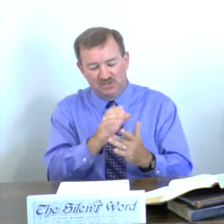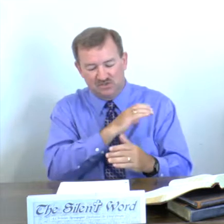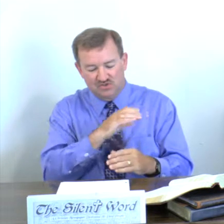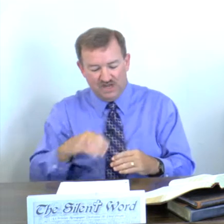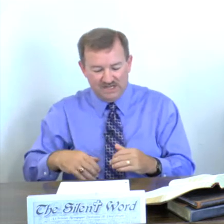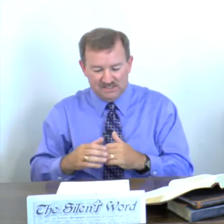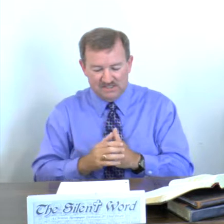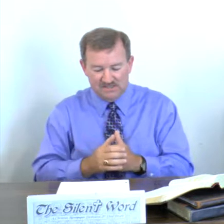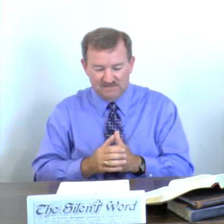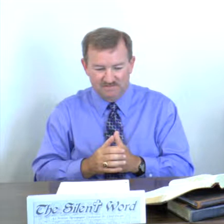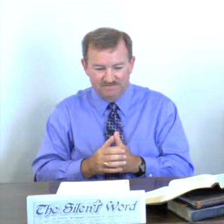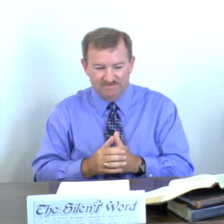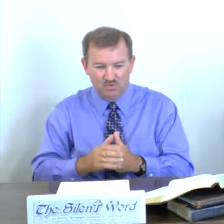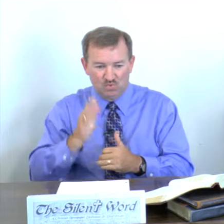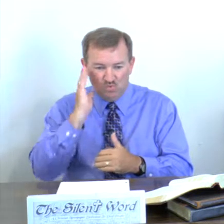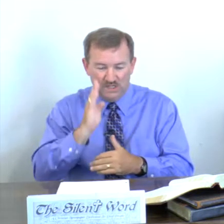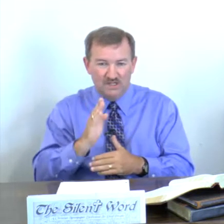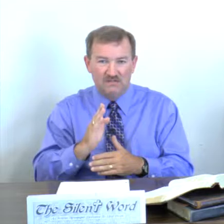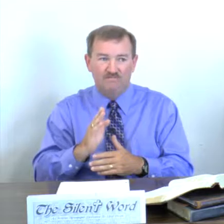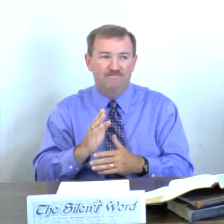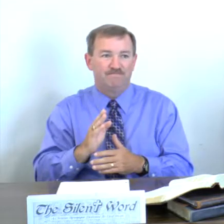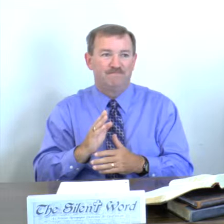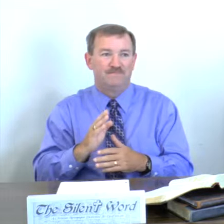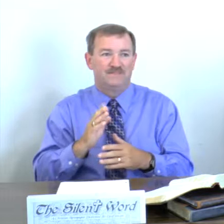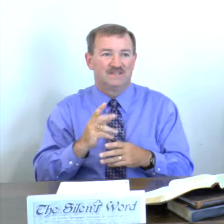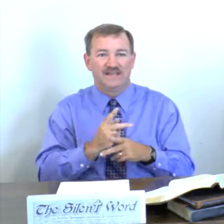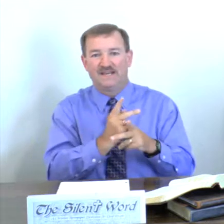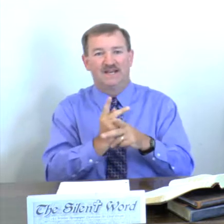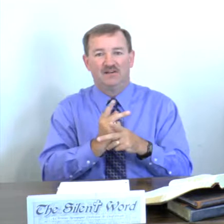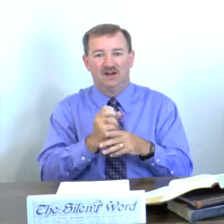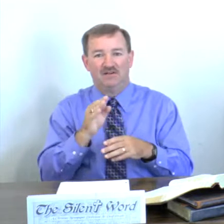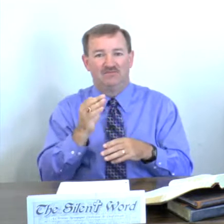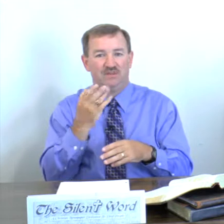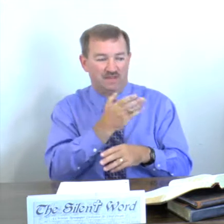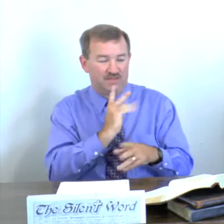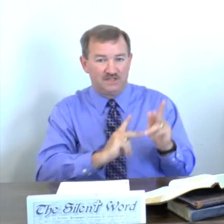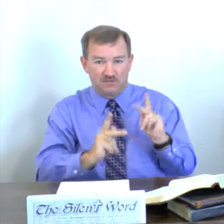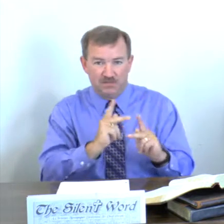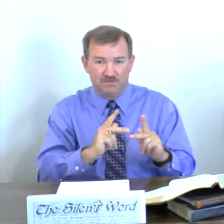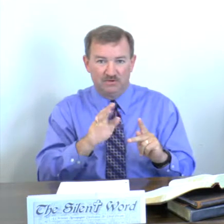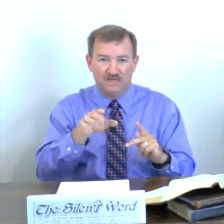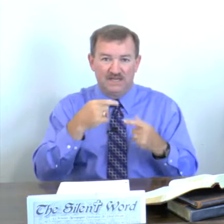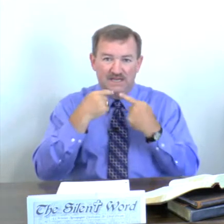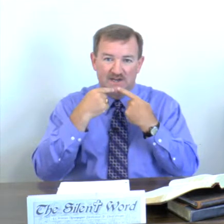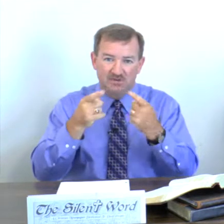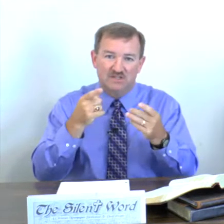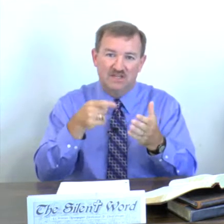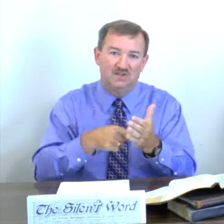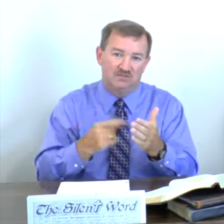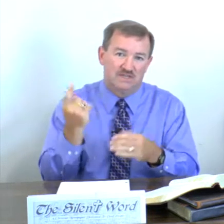Jesus Christ will take care of these people. And I want to tell you